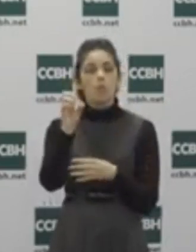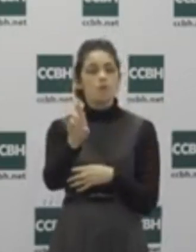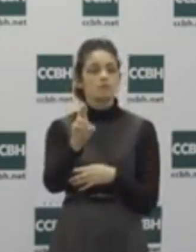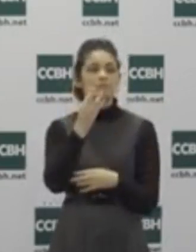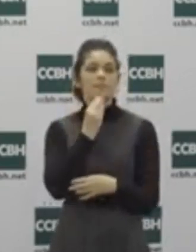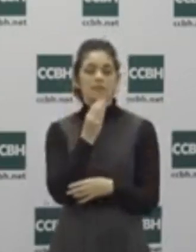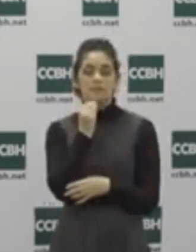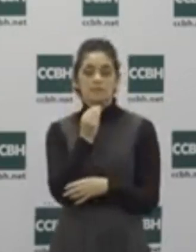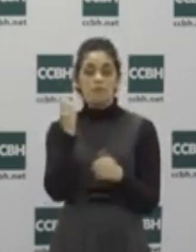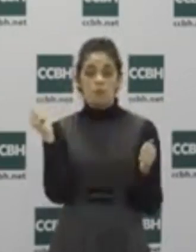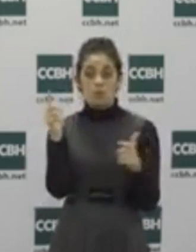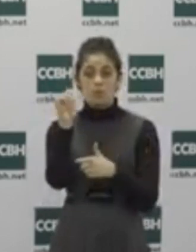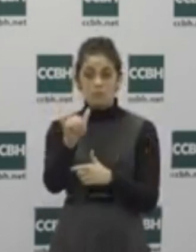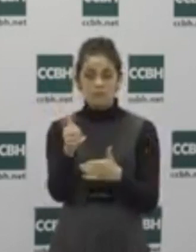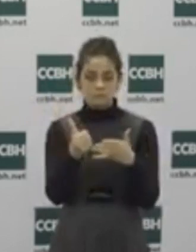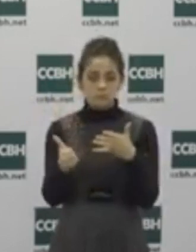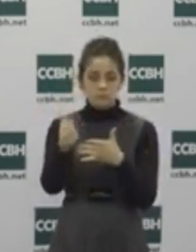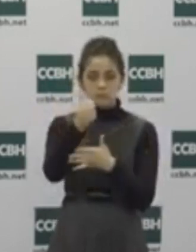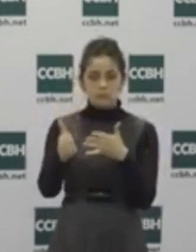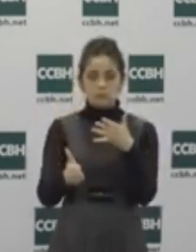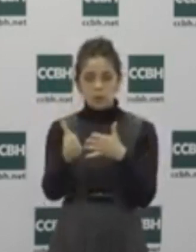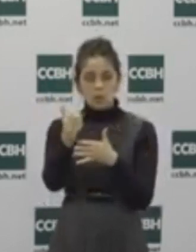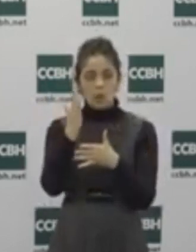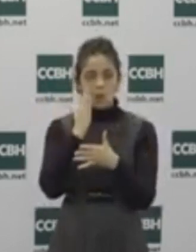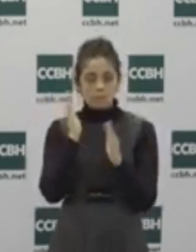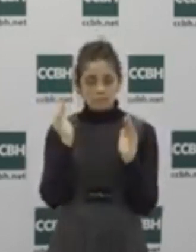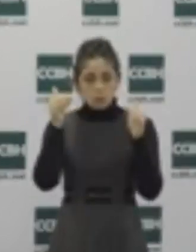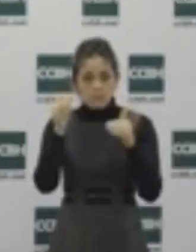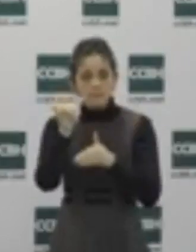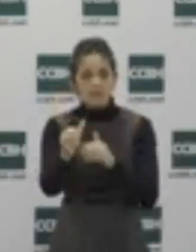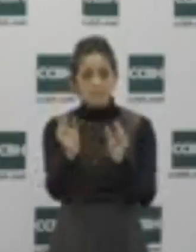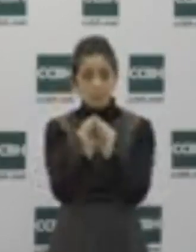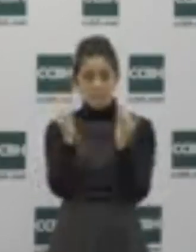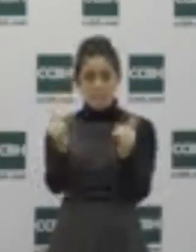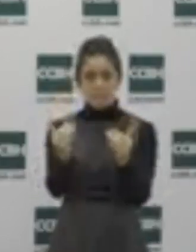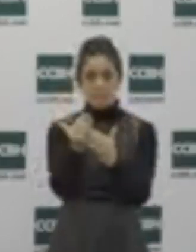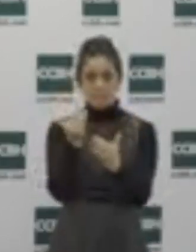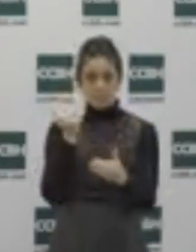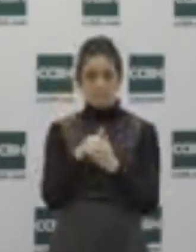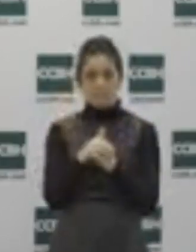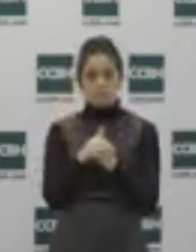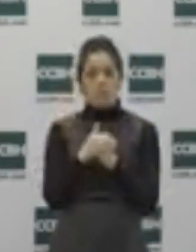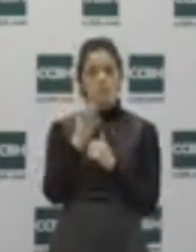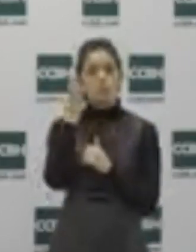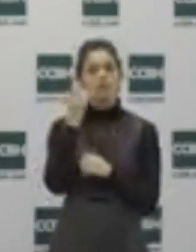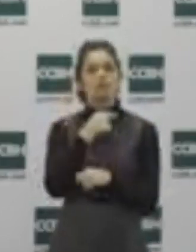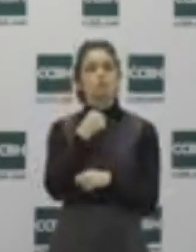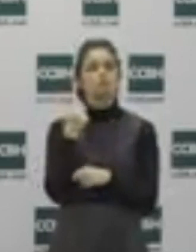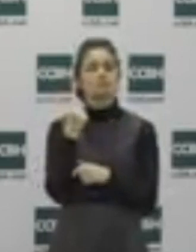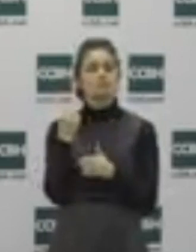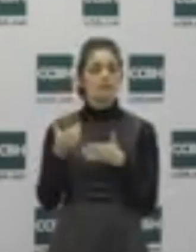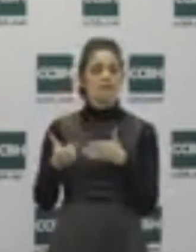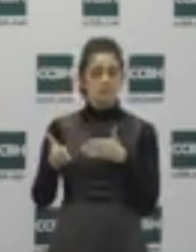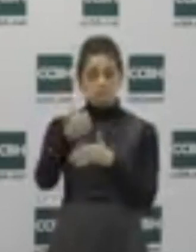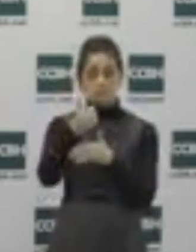diabetes. So these are the priority areas that we've been concentrating on because that's where the risk is